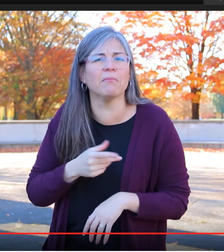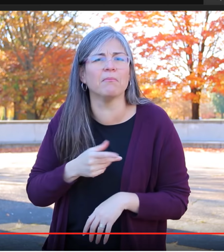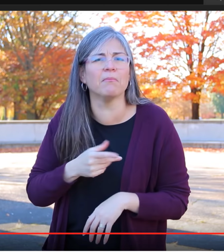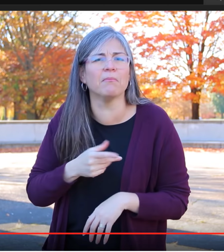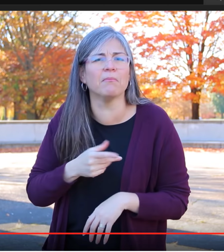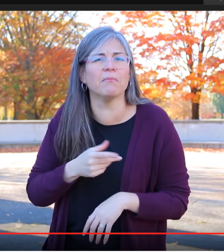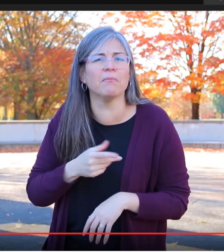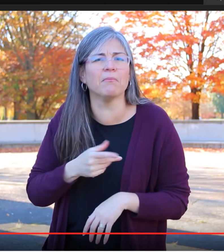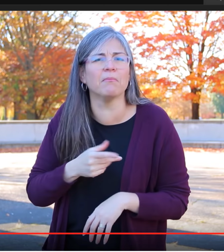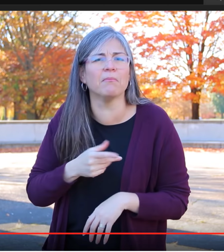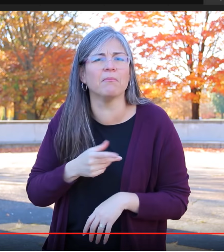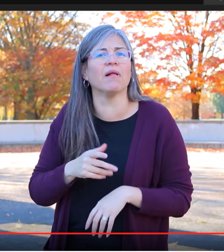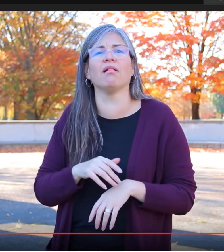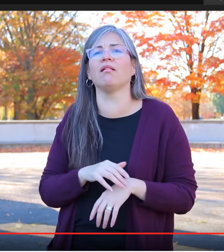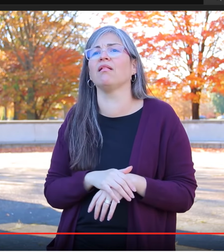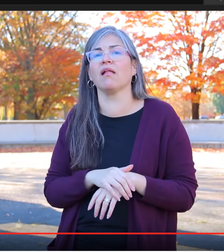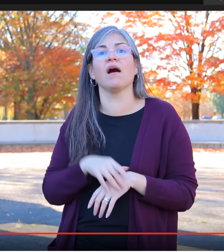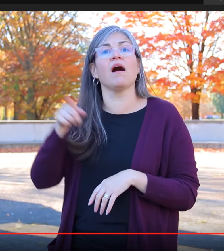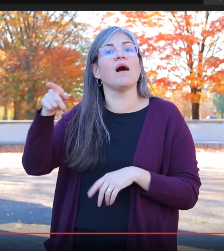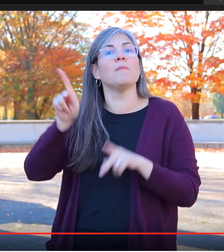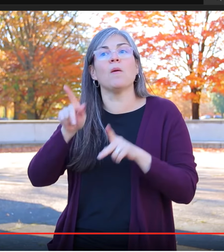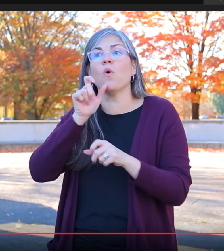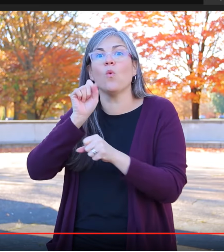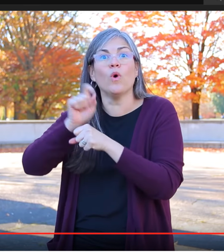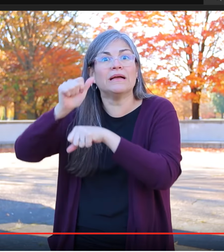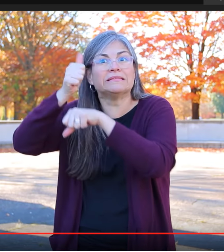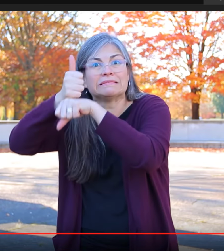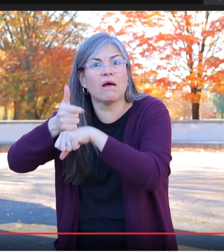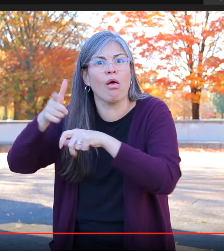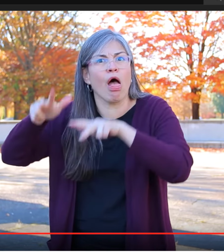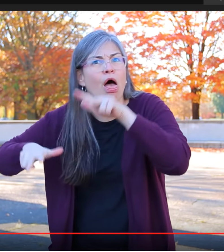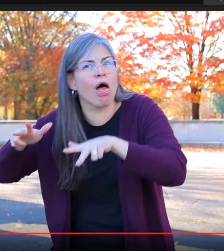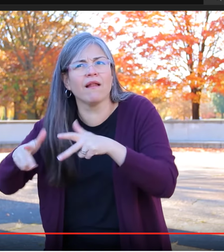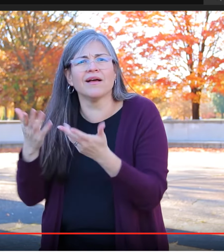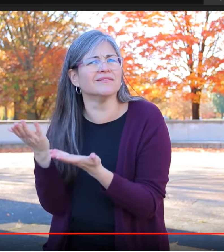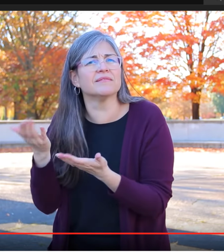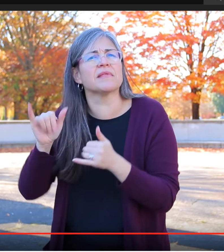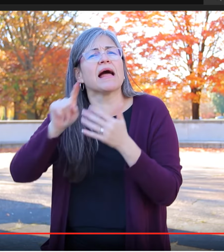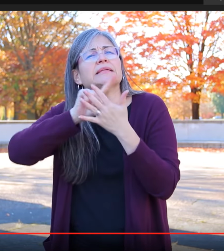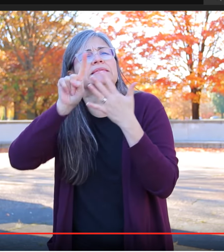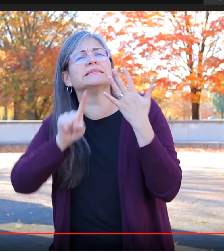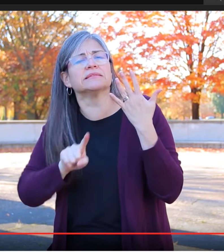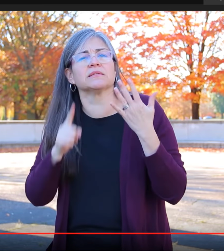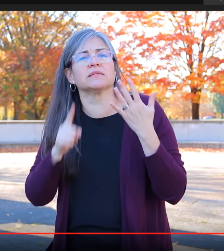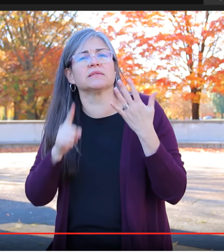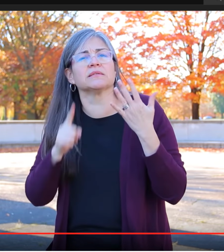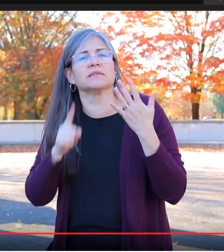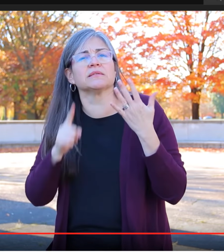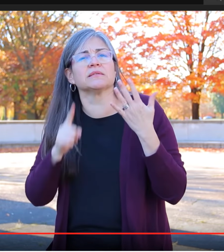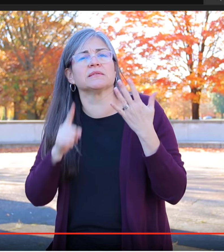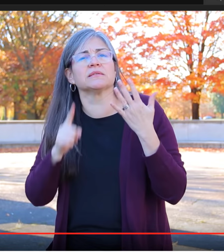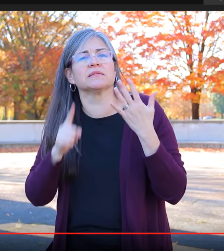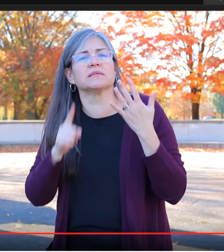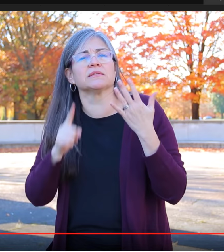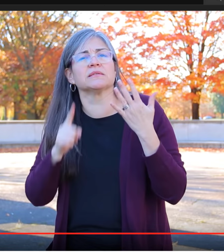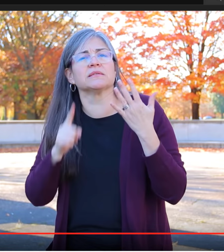inefficient video or something like that. People who work set up awkward, things like that. Okay, people